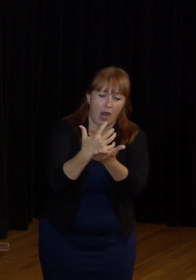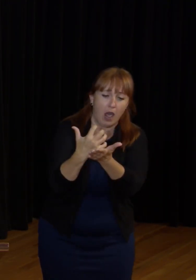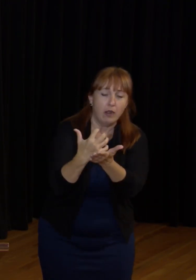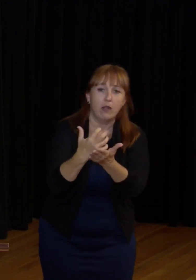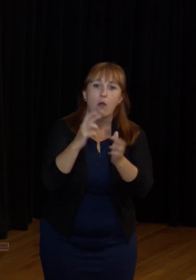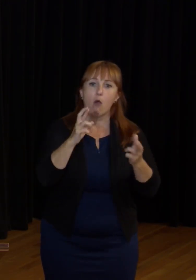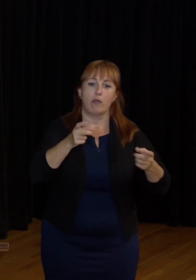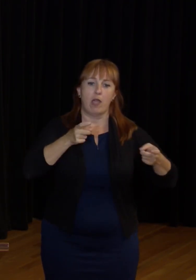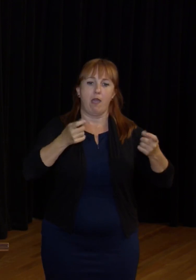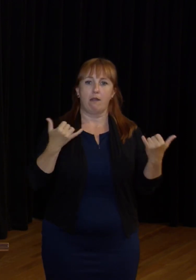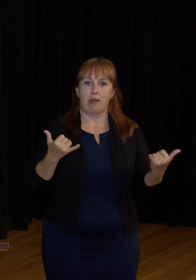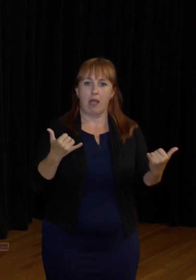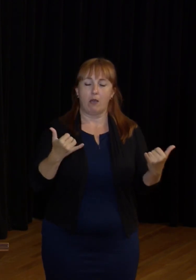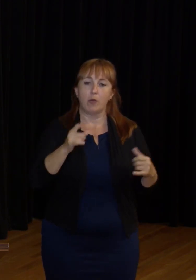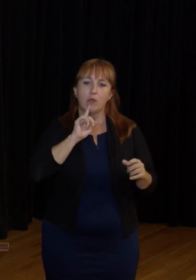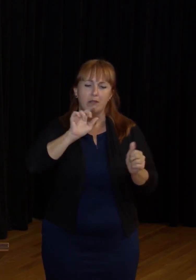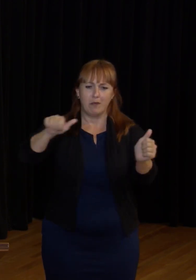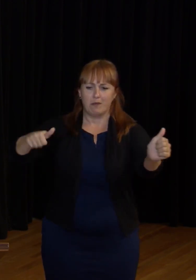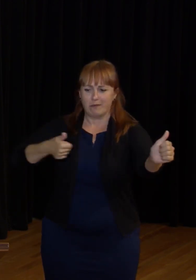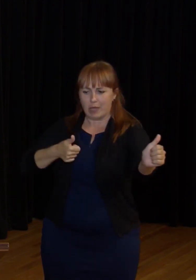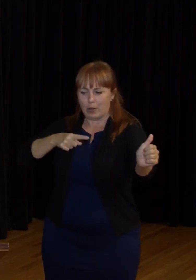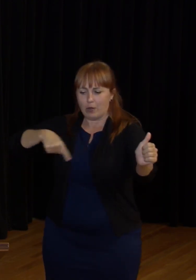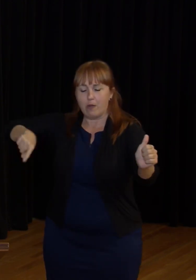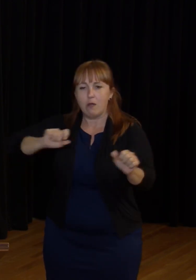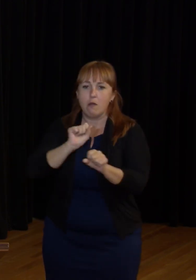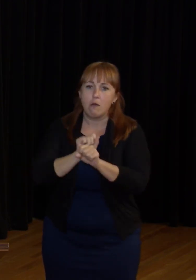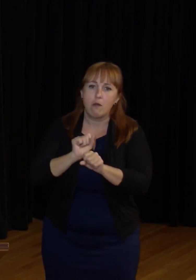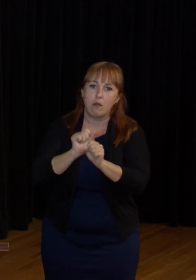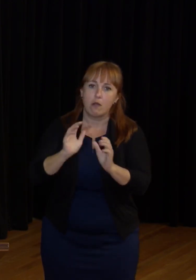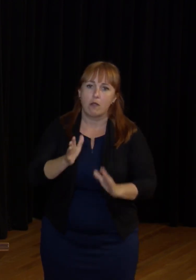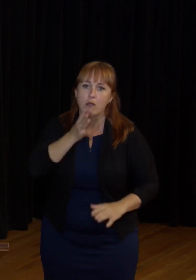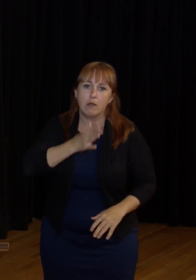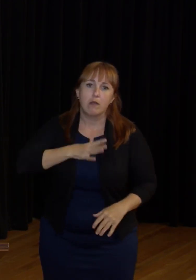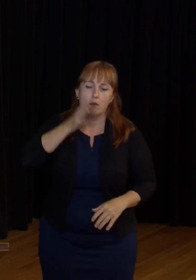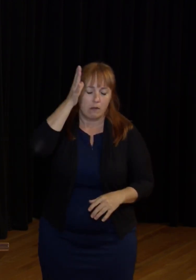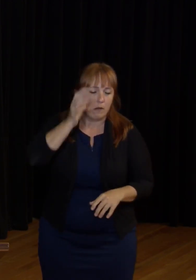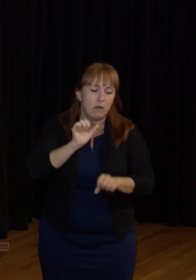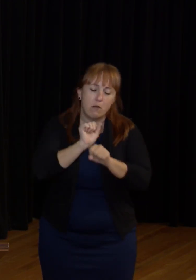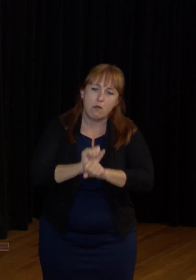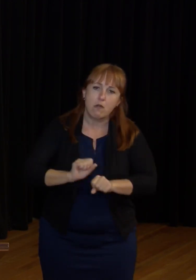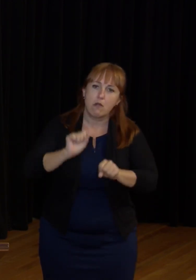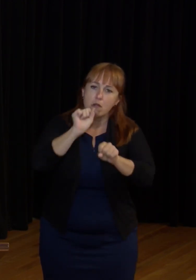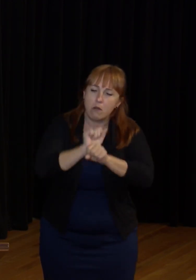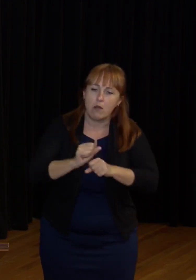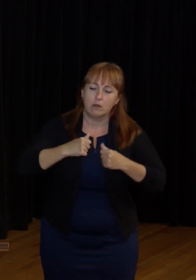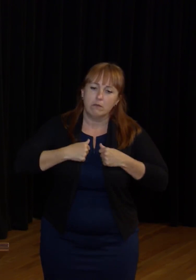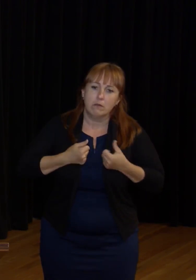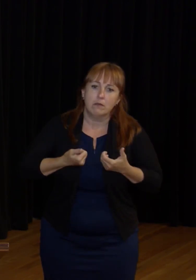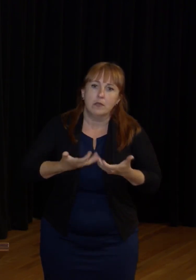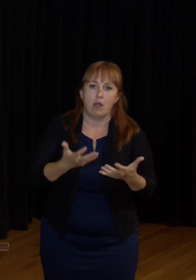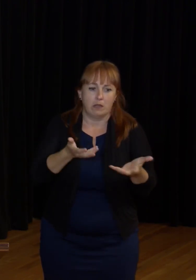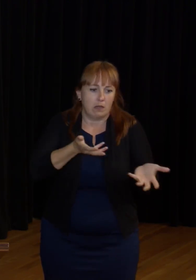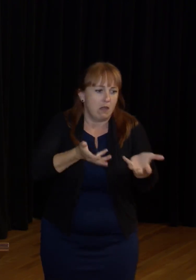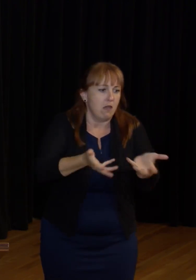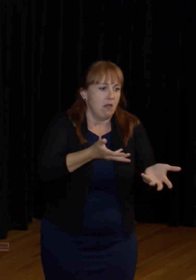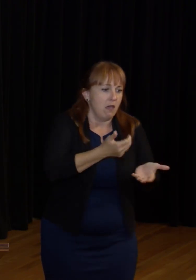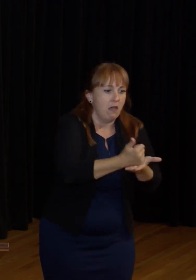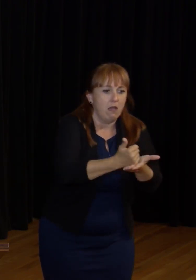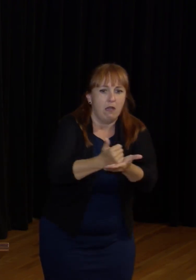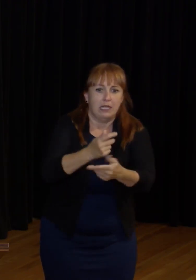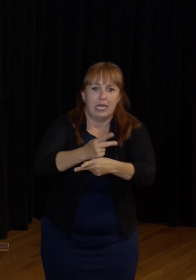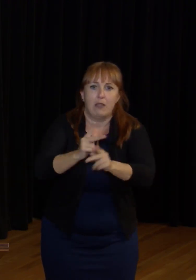behind all of that is the men and women who work laboriously and tirelessly in these hospitals taking care of these people. And so if it